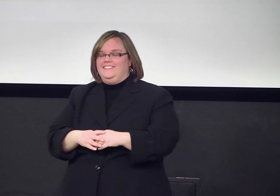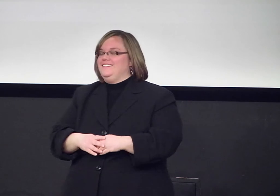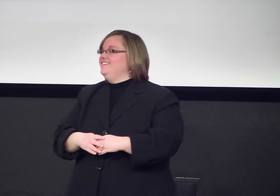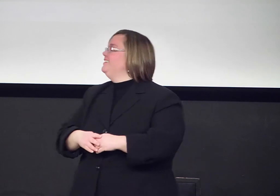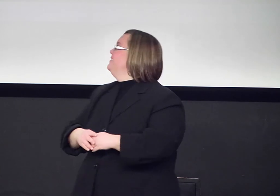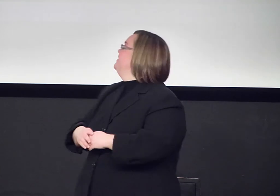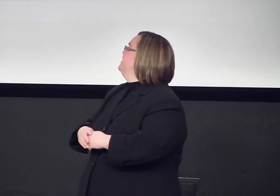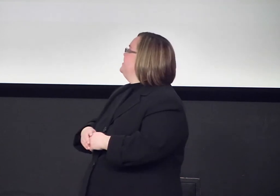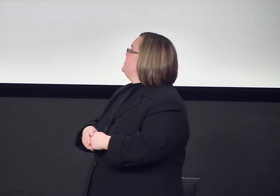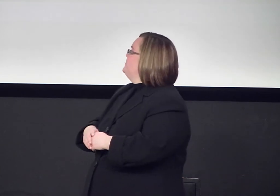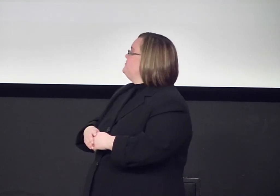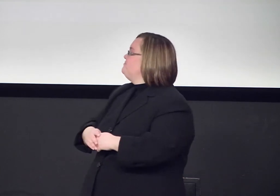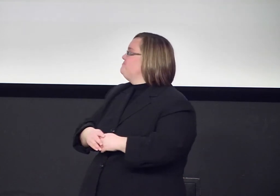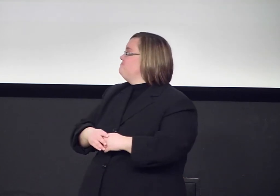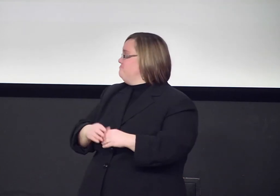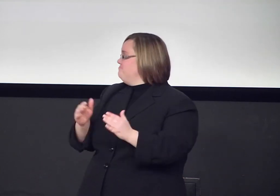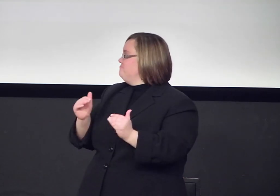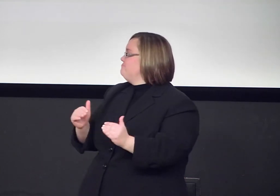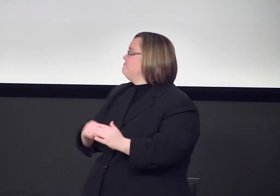the hearing conference call.